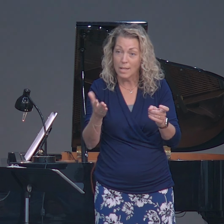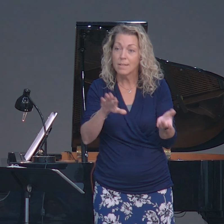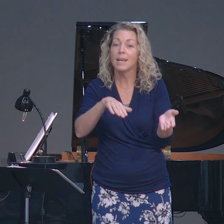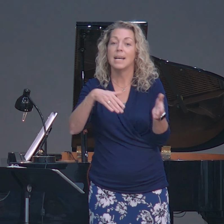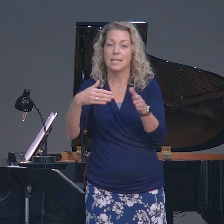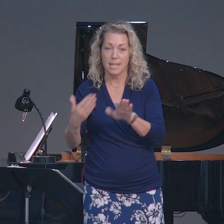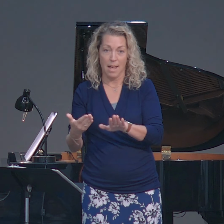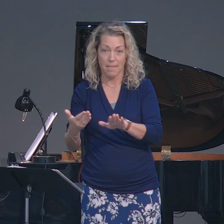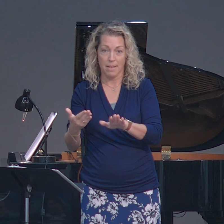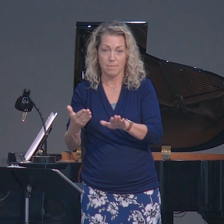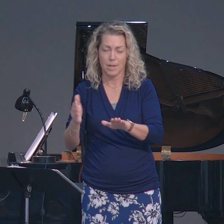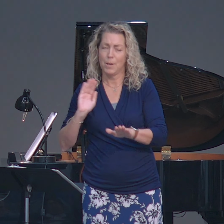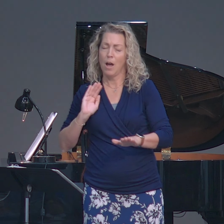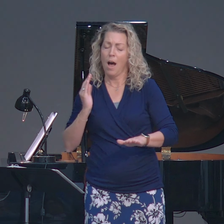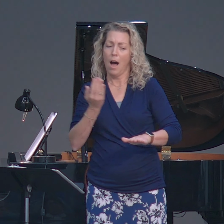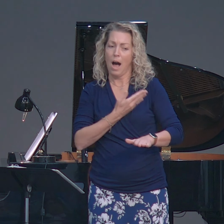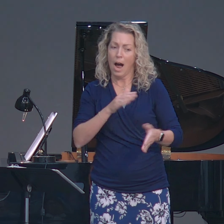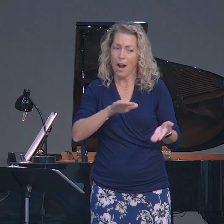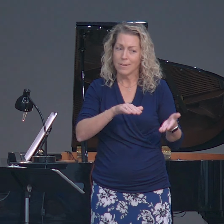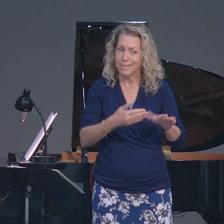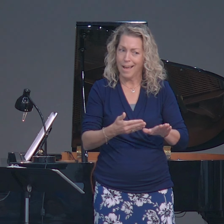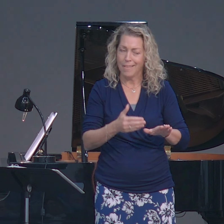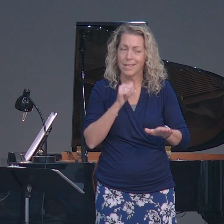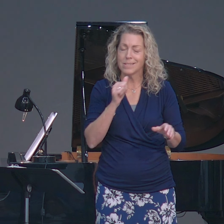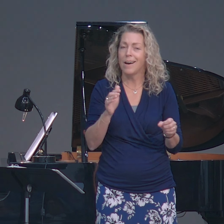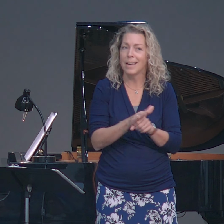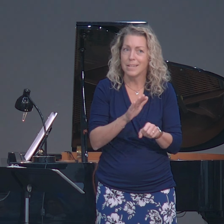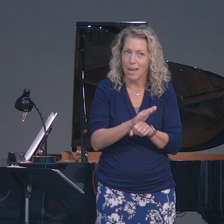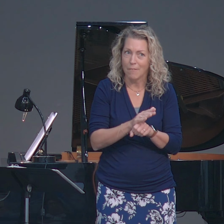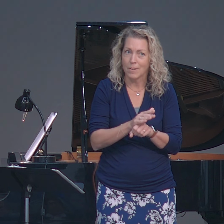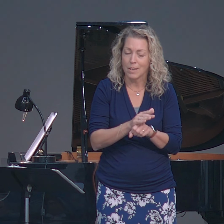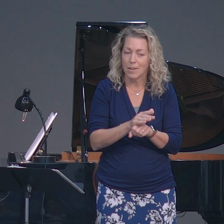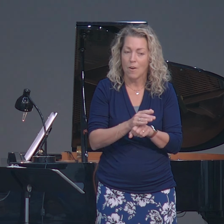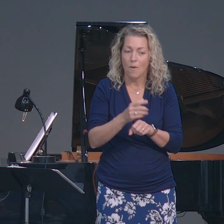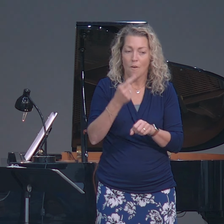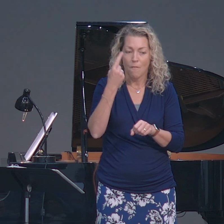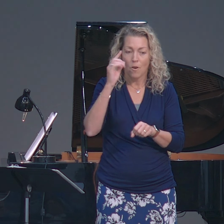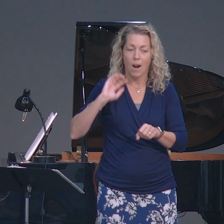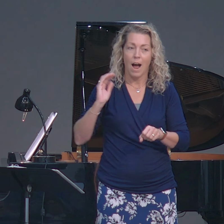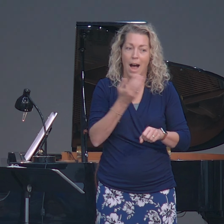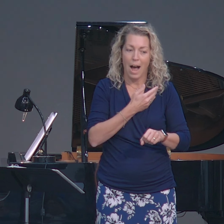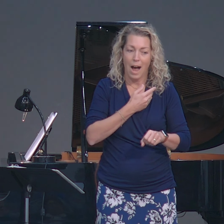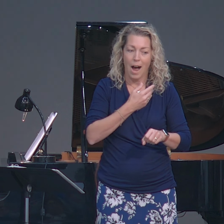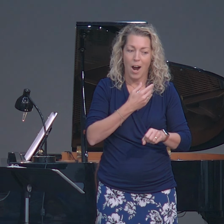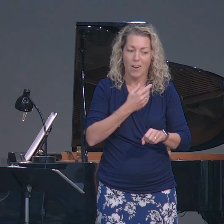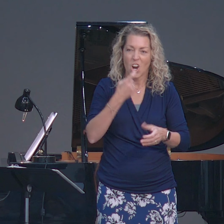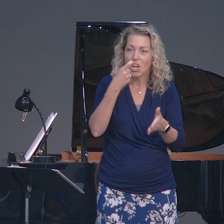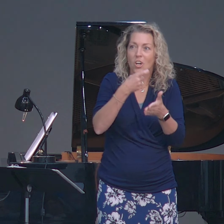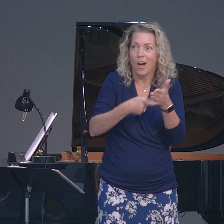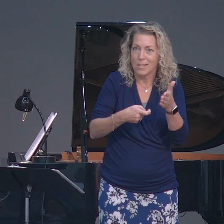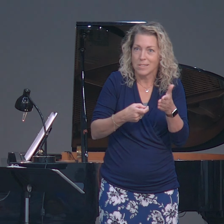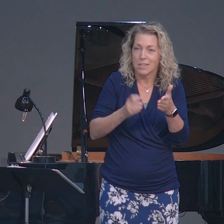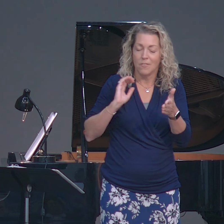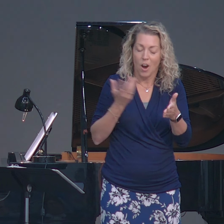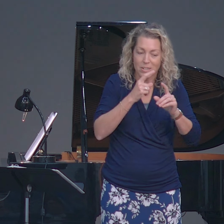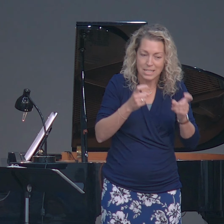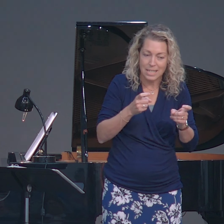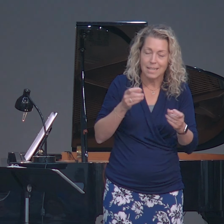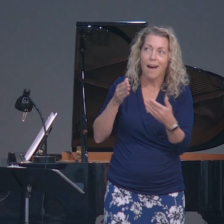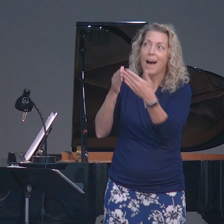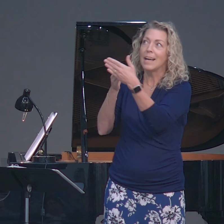not be sufficient to pay for our offense against an infinitely holy God. Only